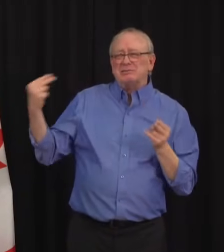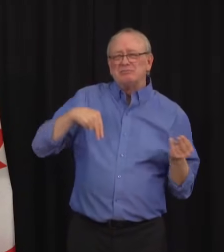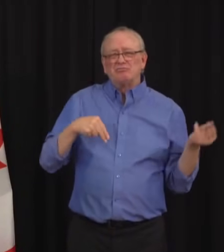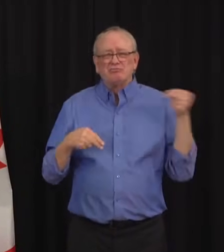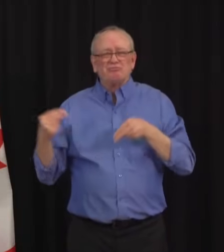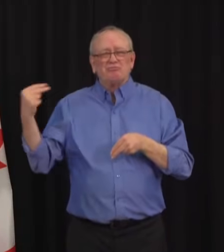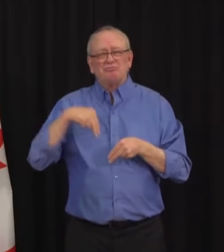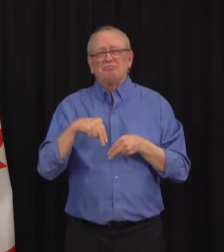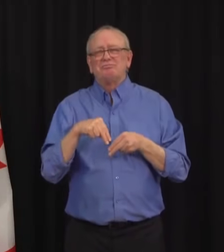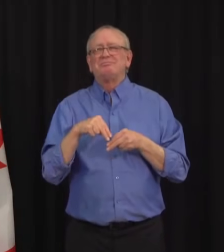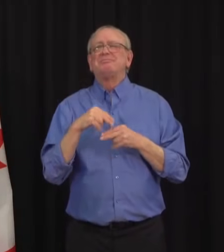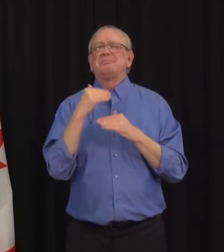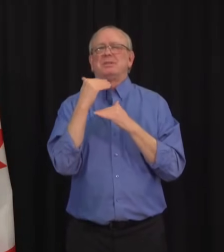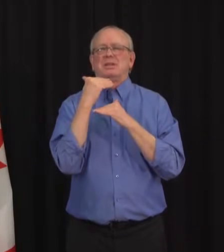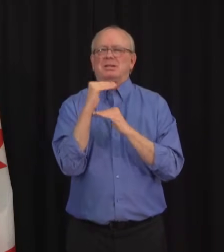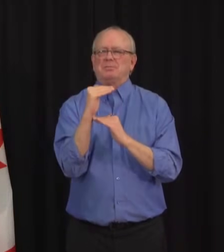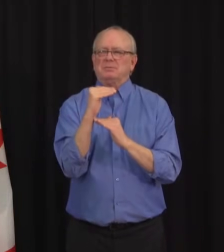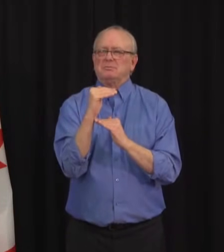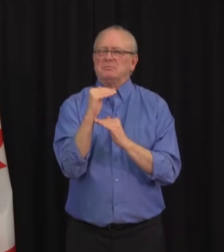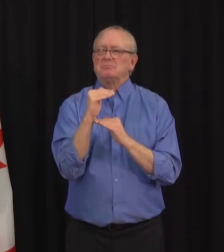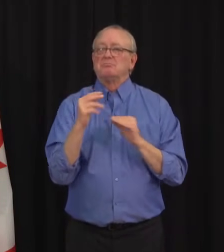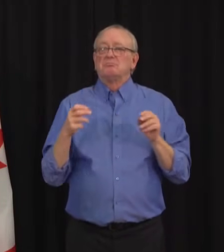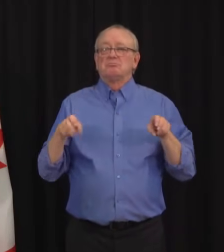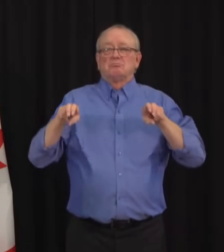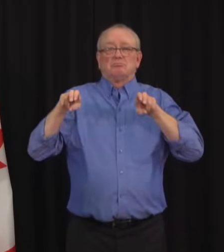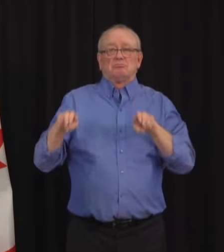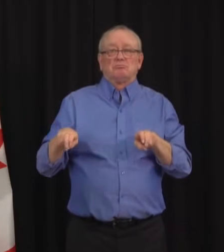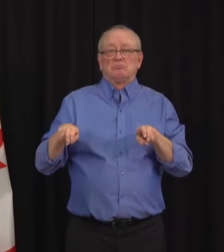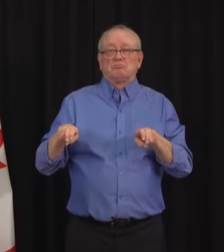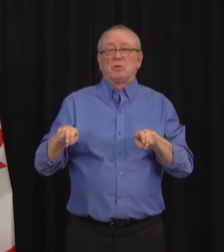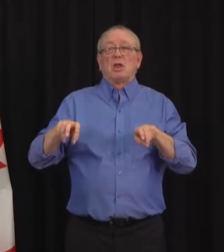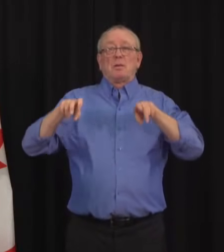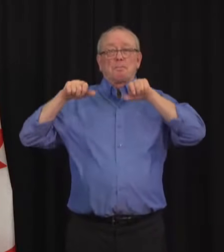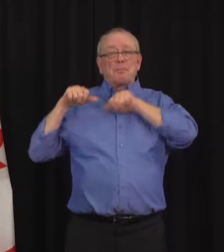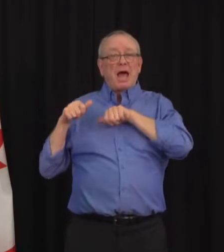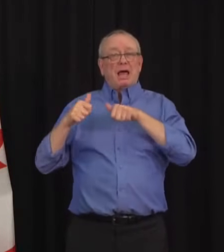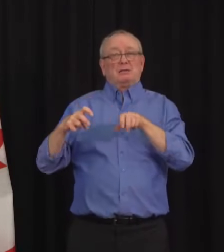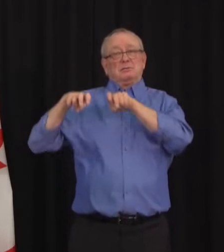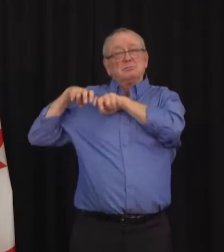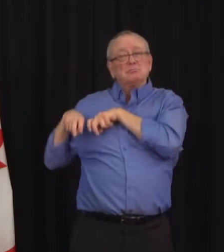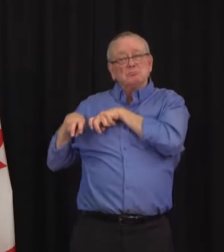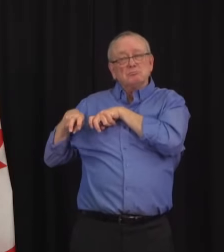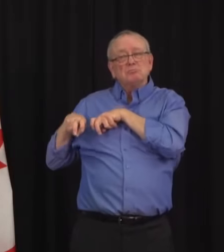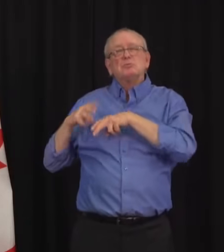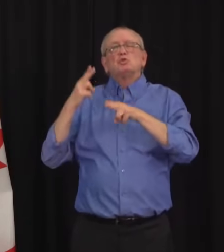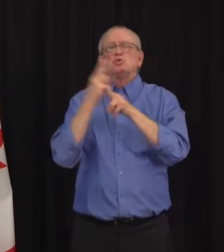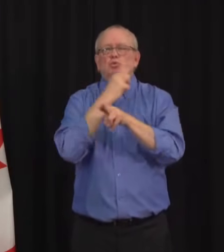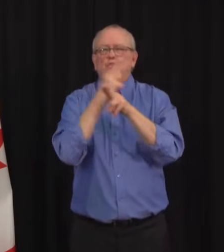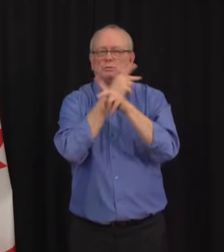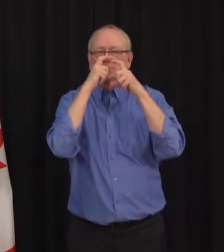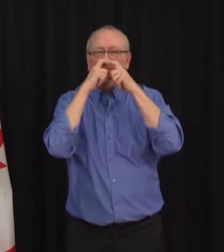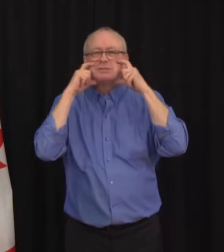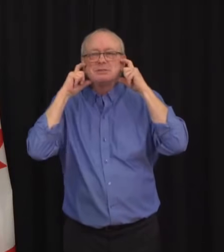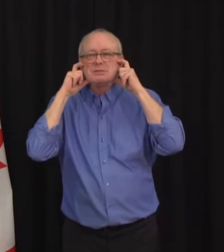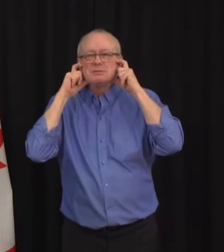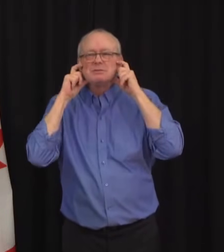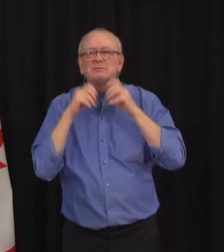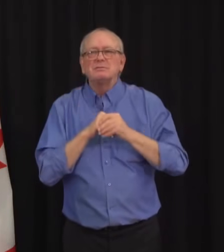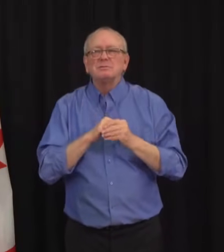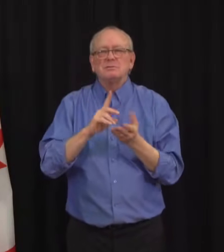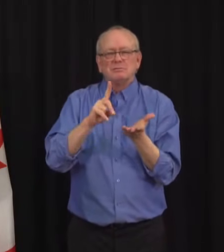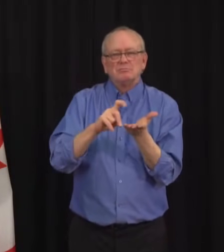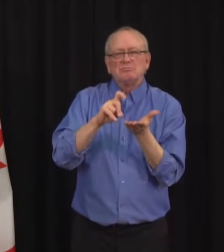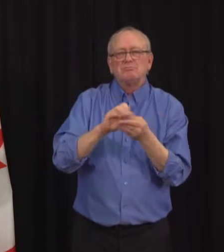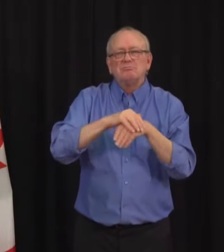Passengers should wear masks and wash or sanitize their hands before entering and after leaving the vehicle. As well, we